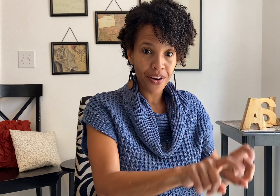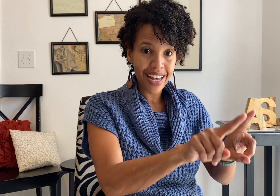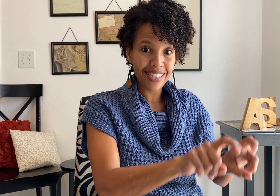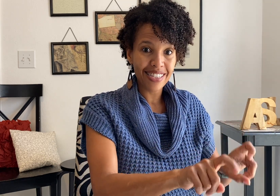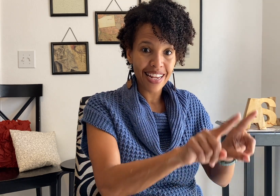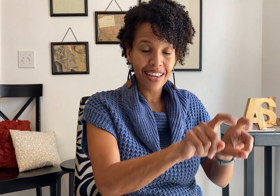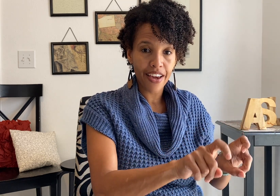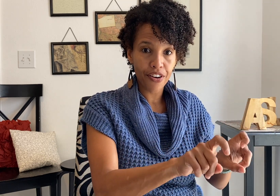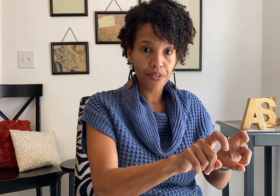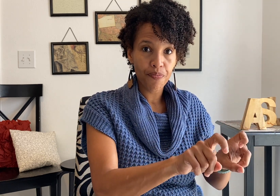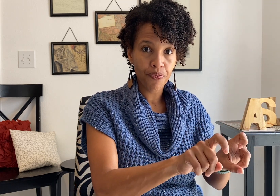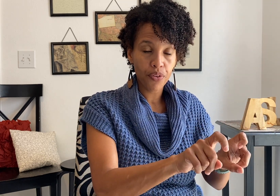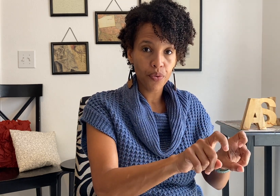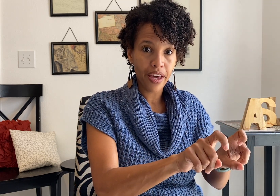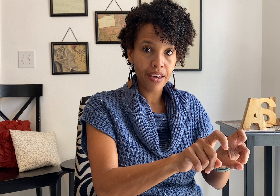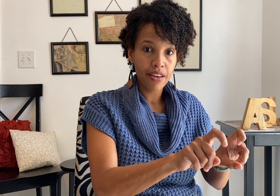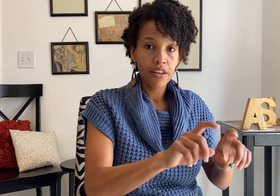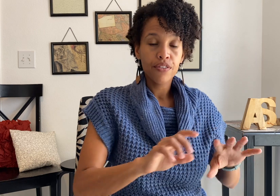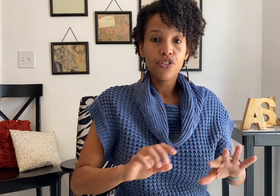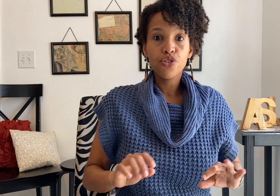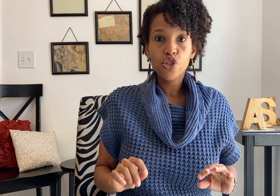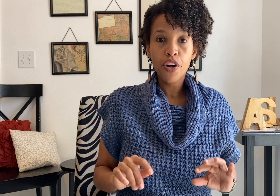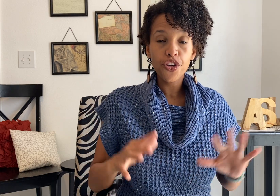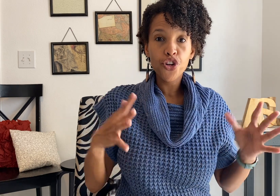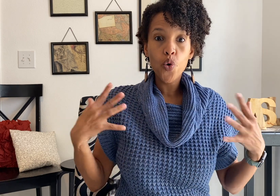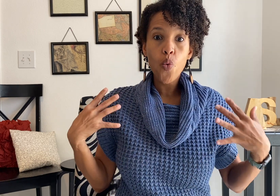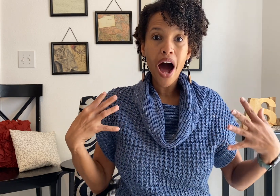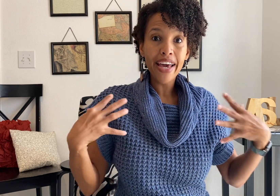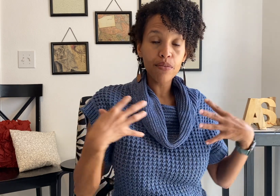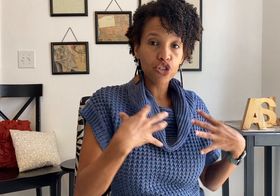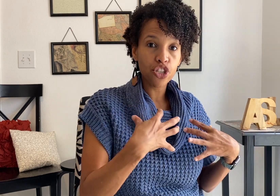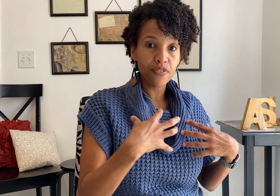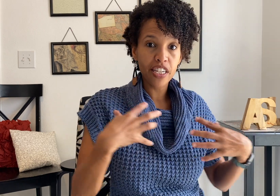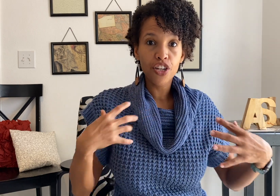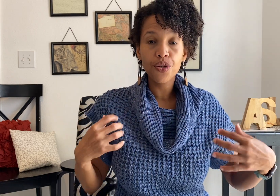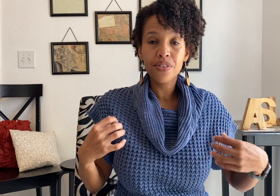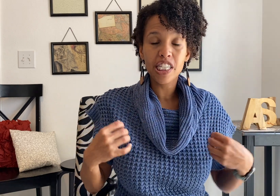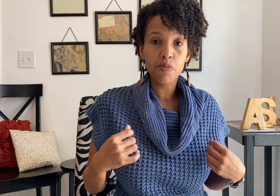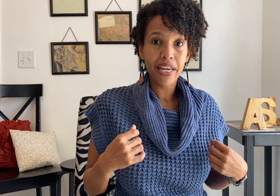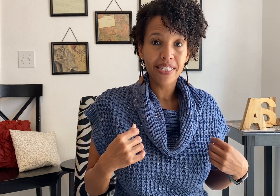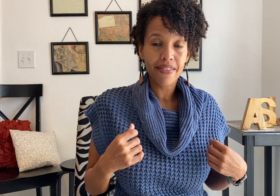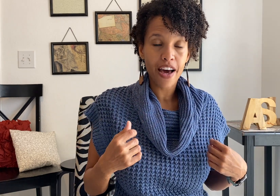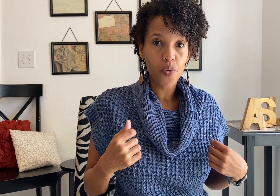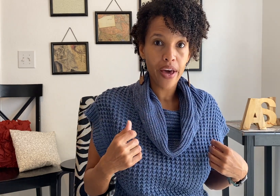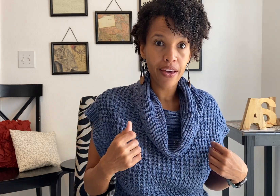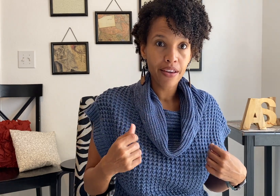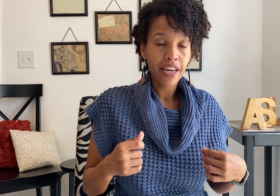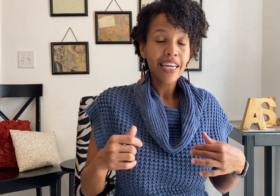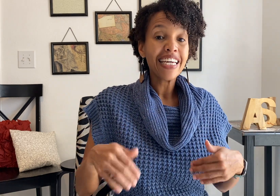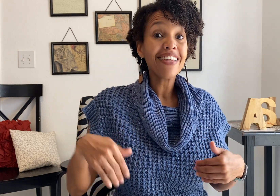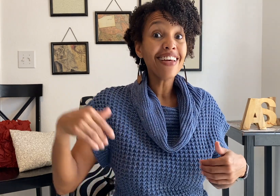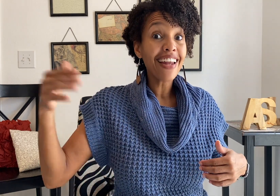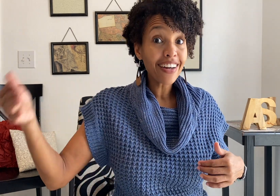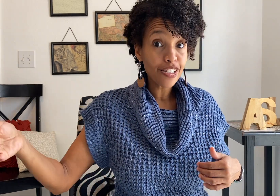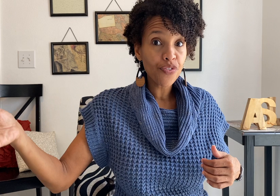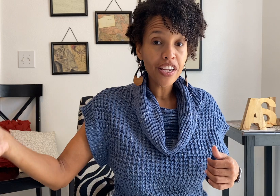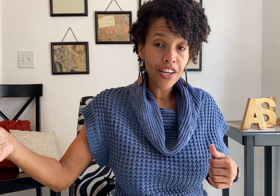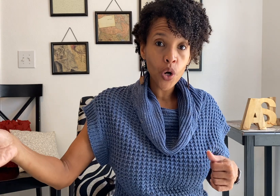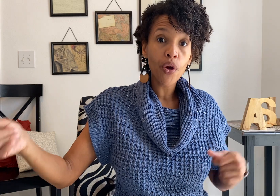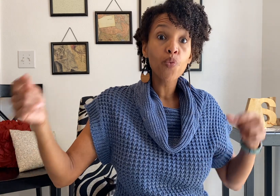as the daycare, okay? So just want you to know why I'm shifting and using space in that way. In the next video, we will